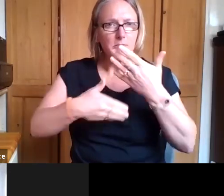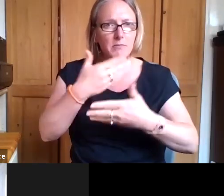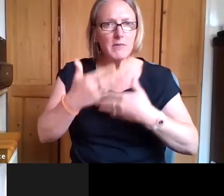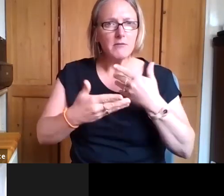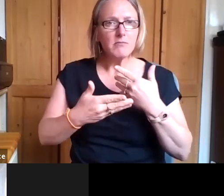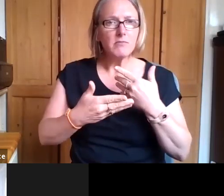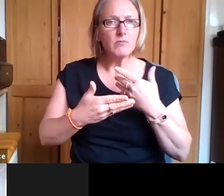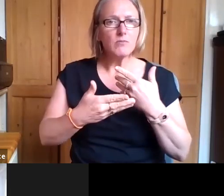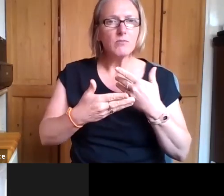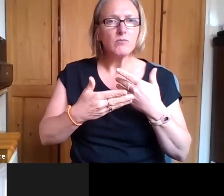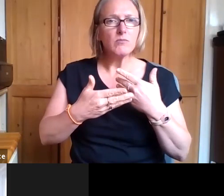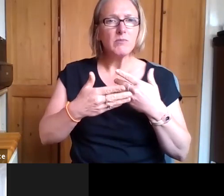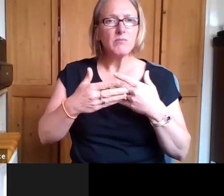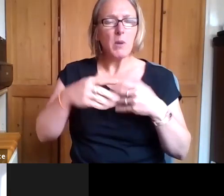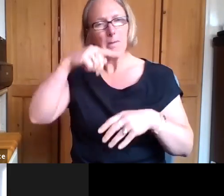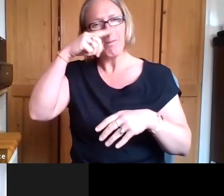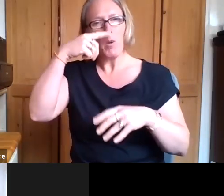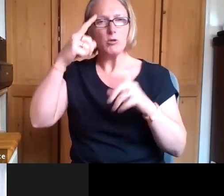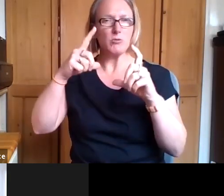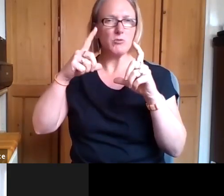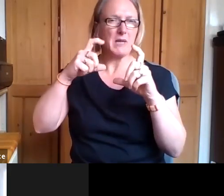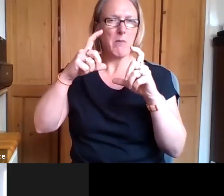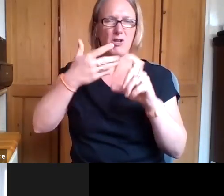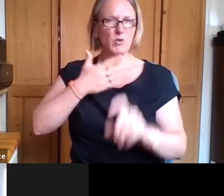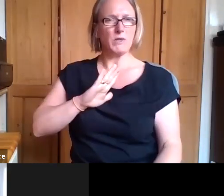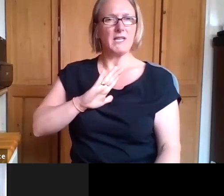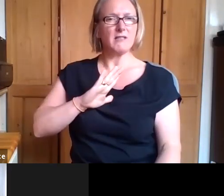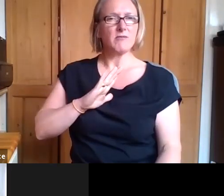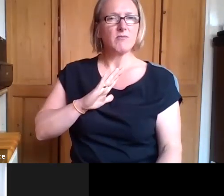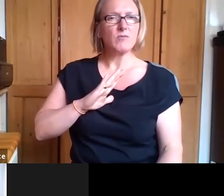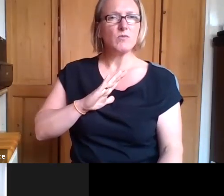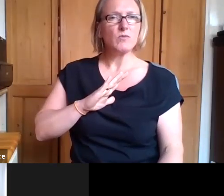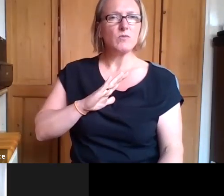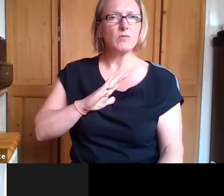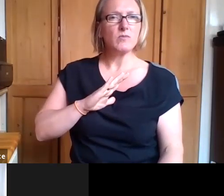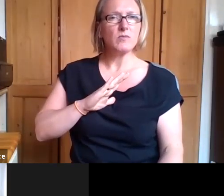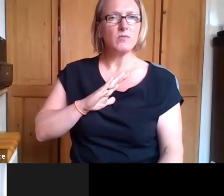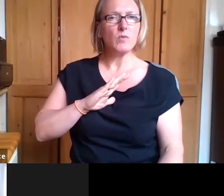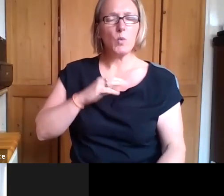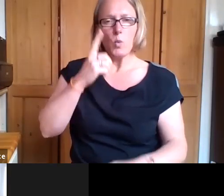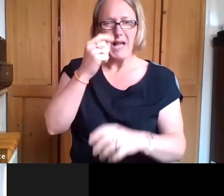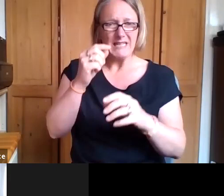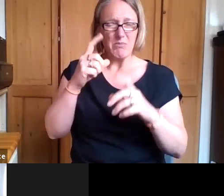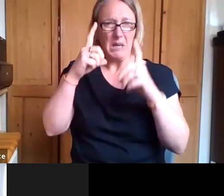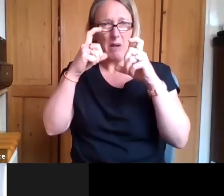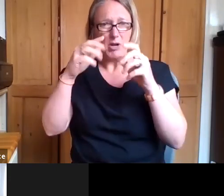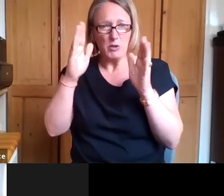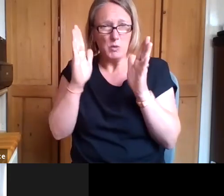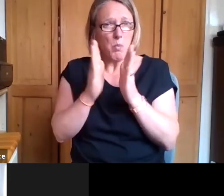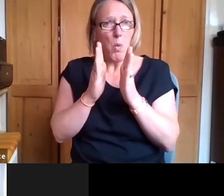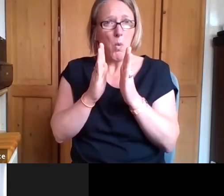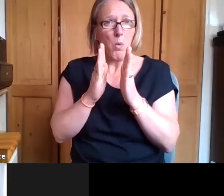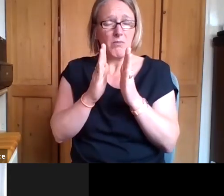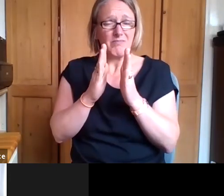this, you don't have to have a professional camera. I think you can use a smaller camera if you don't have a big